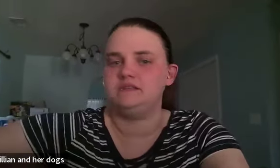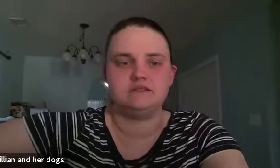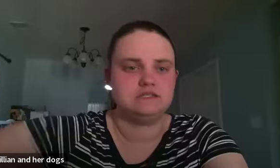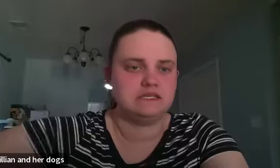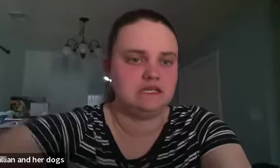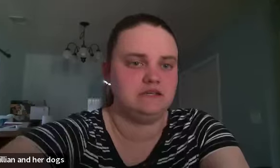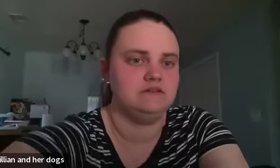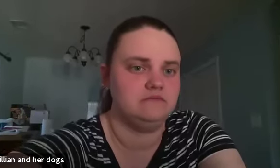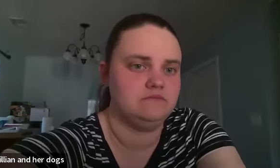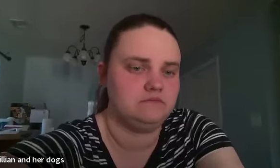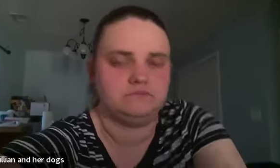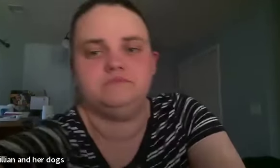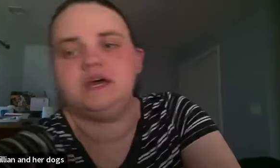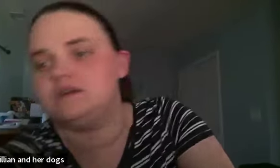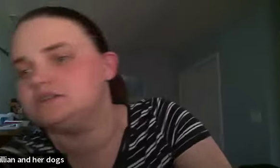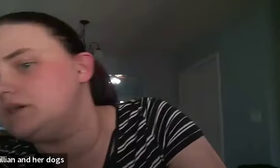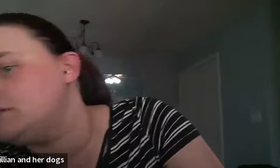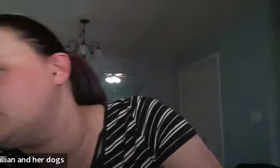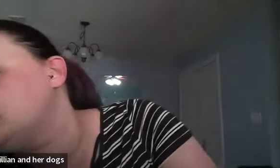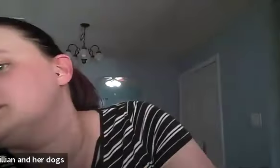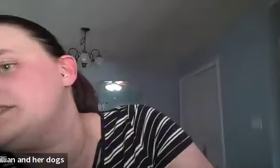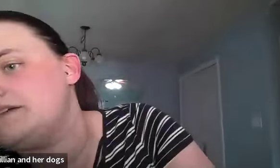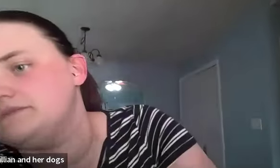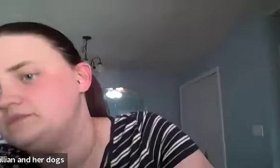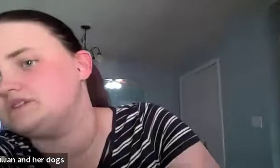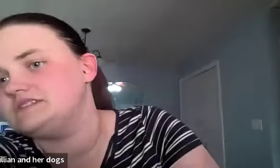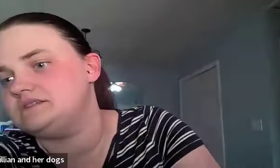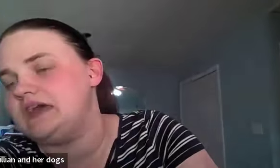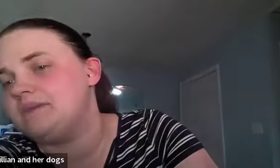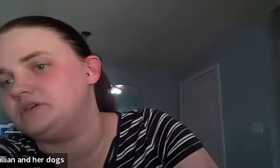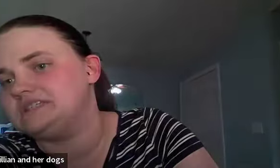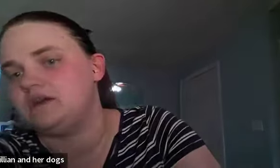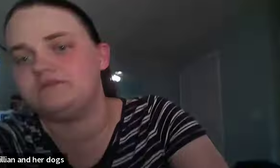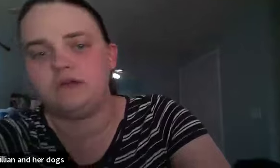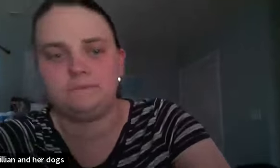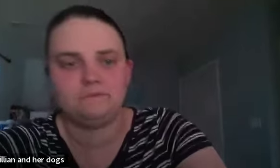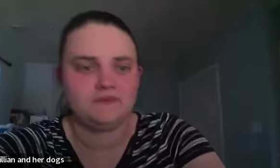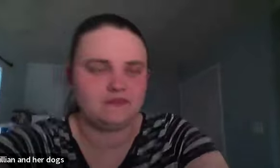be seen better. So, of course, then that book slid off. Okay.